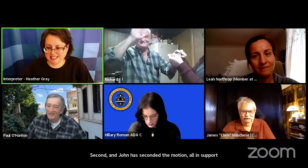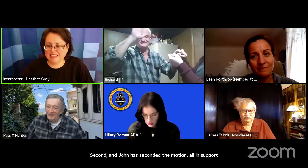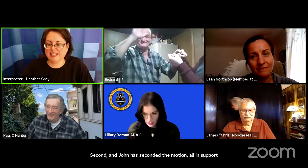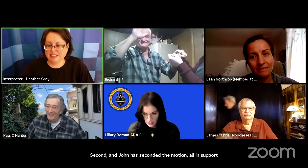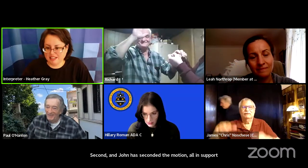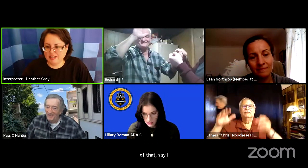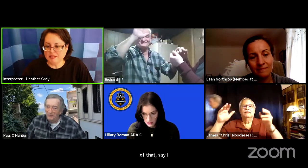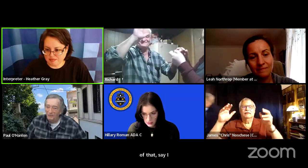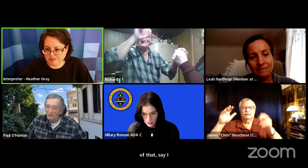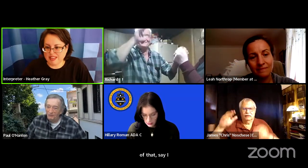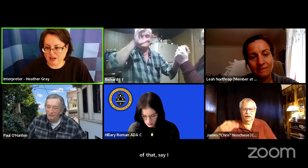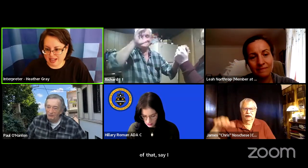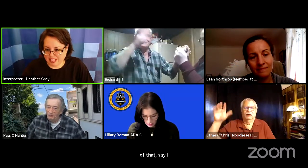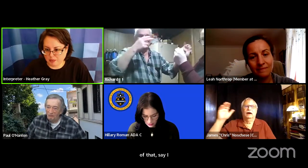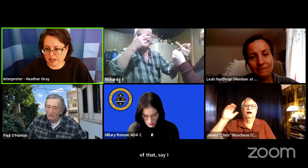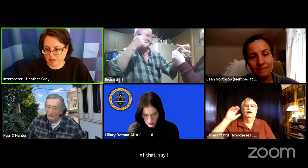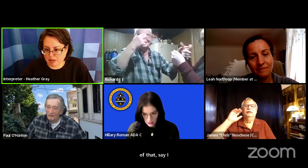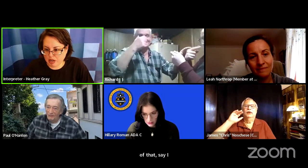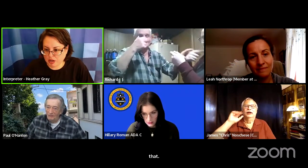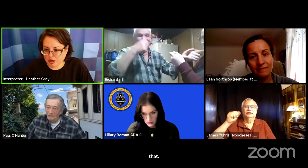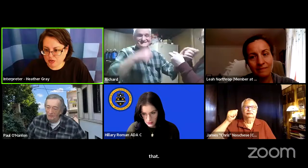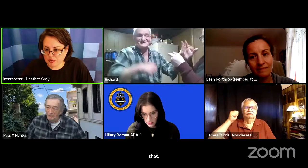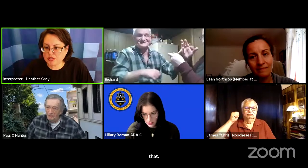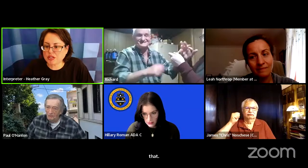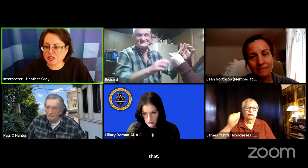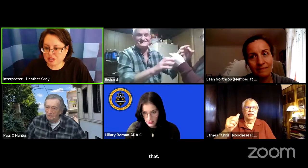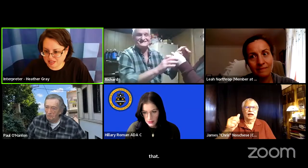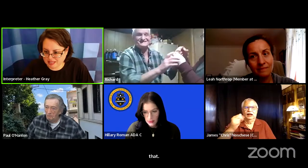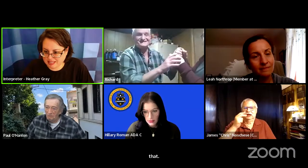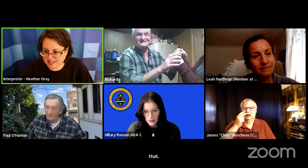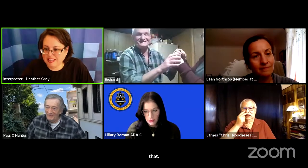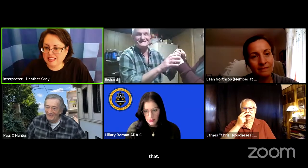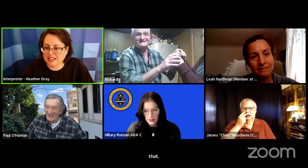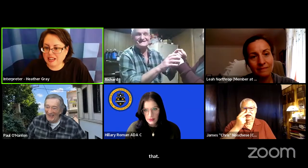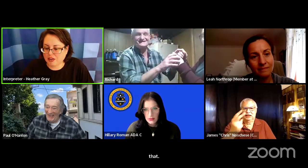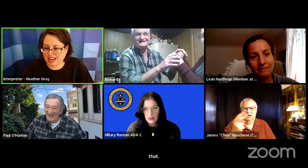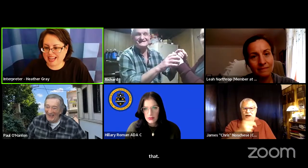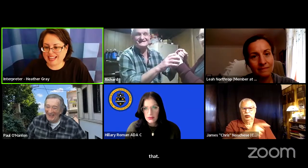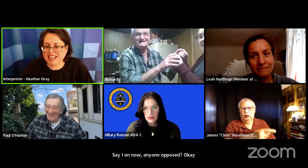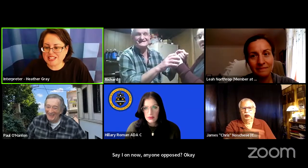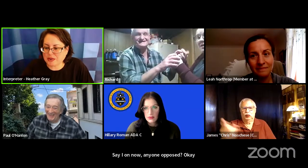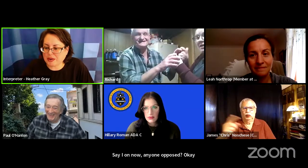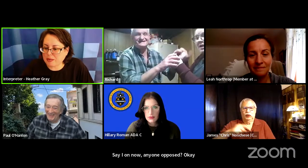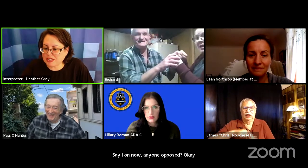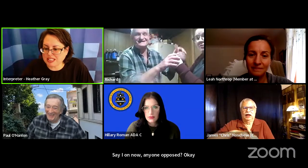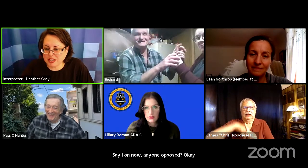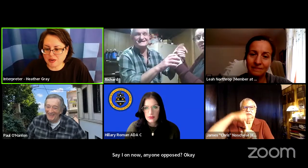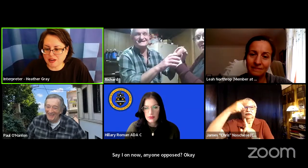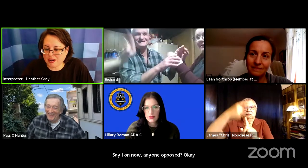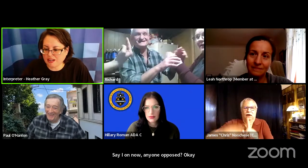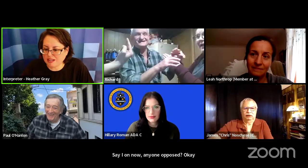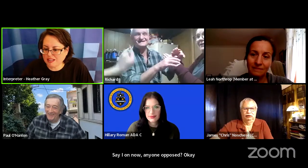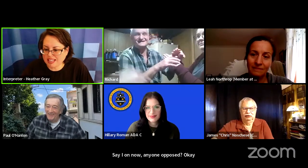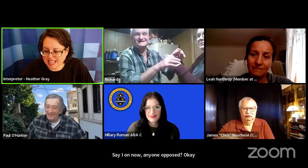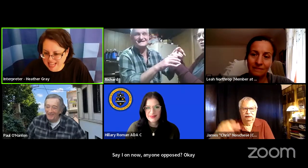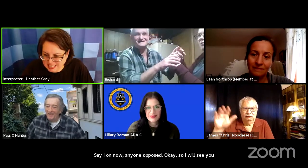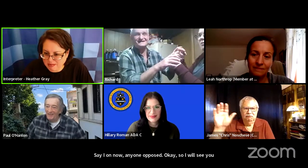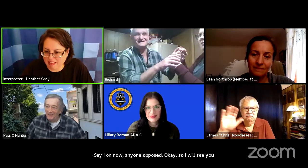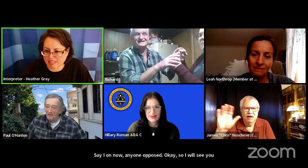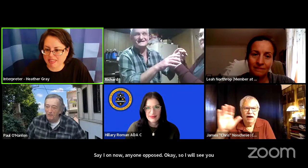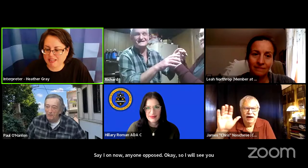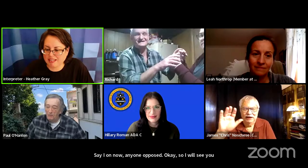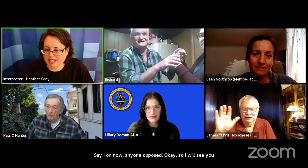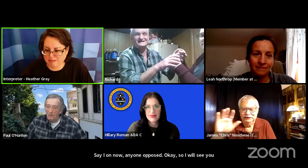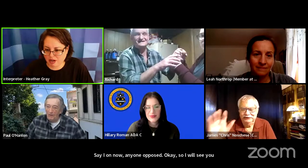Excellent. Aye. Now, anyone opposed? Okay, so I will see you all